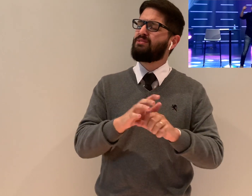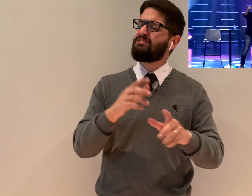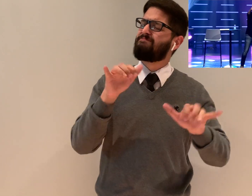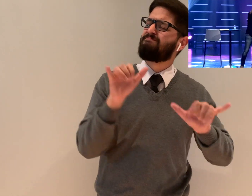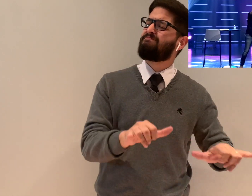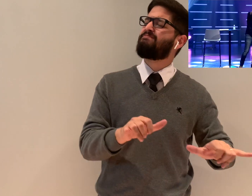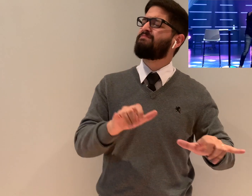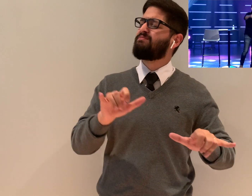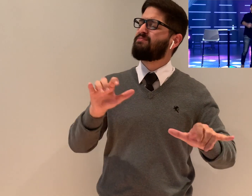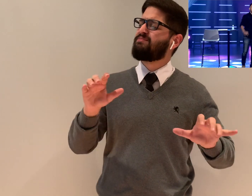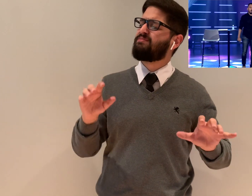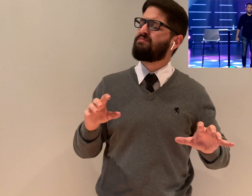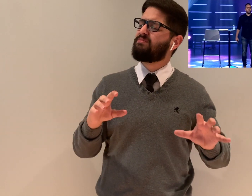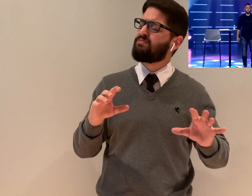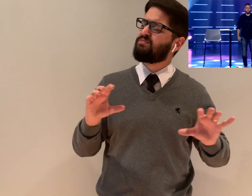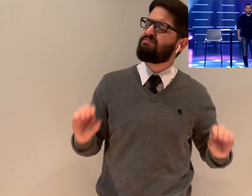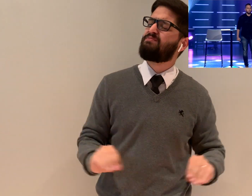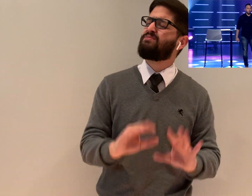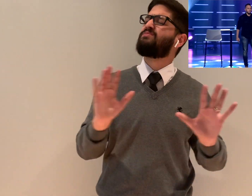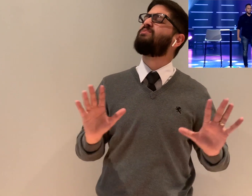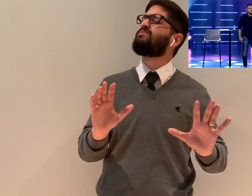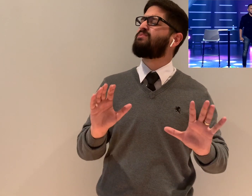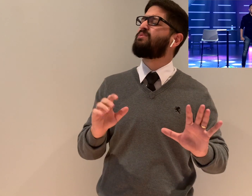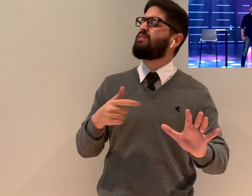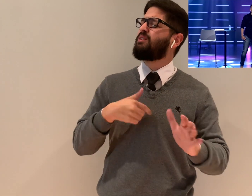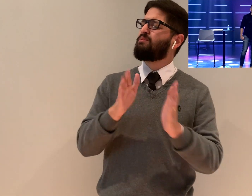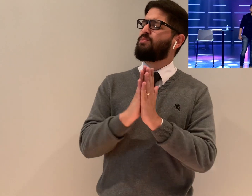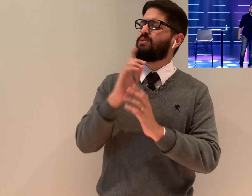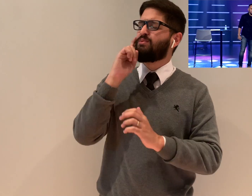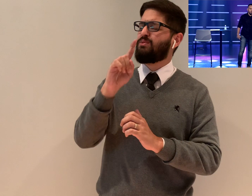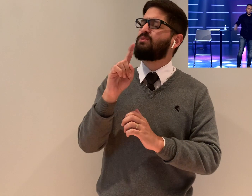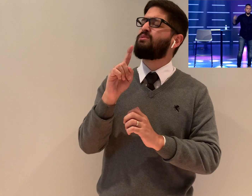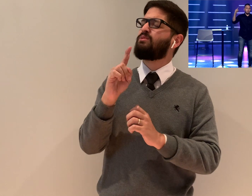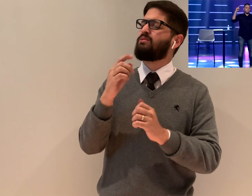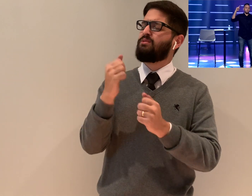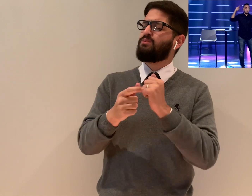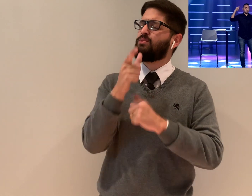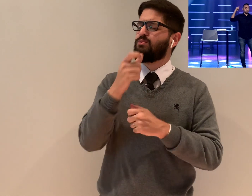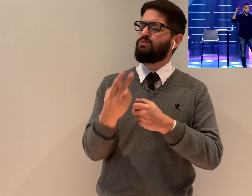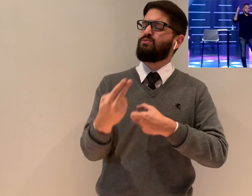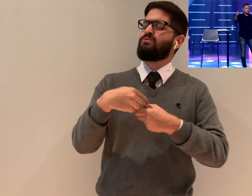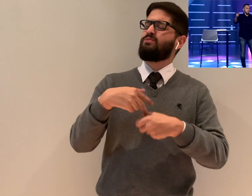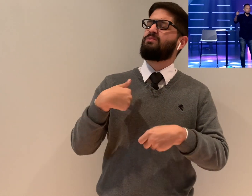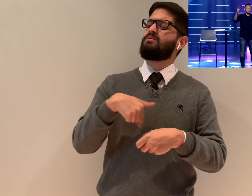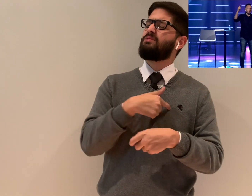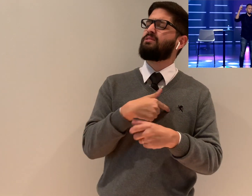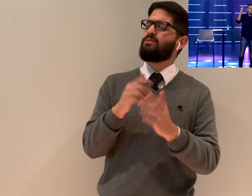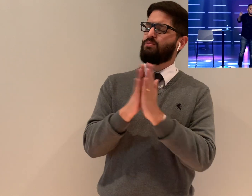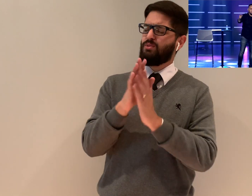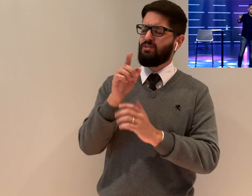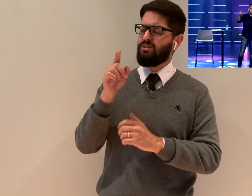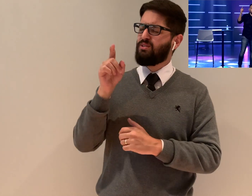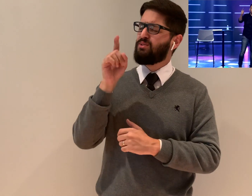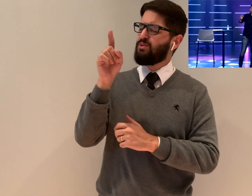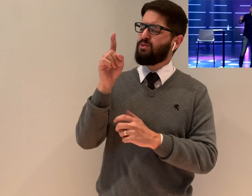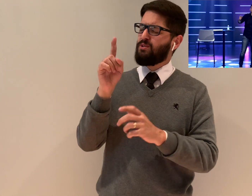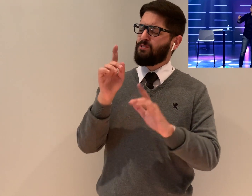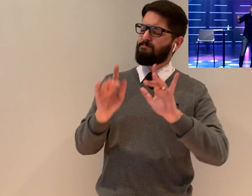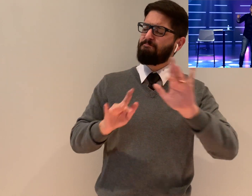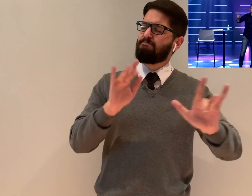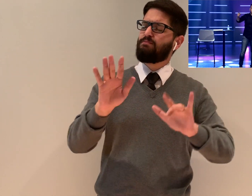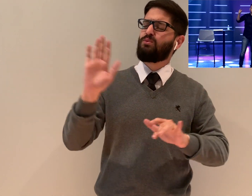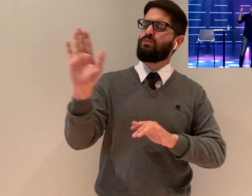And God, right now, I just pray for all those who are joining us today, God. Lord, I pray that you may consume them with your peace and your